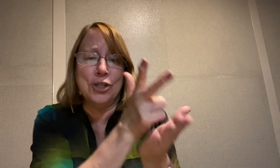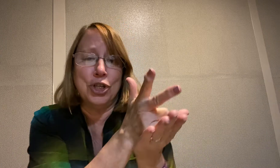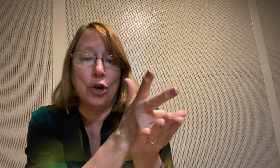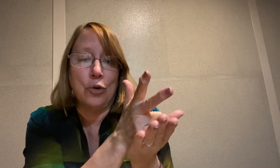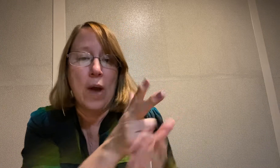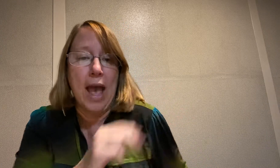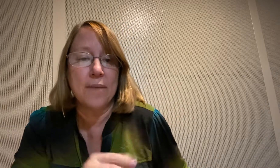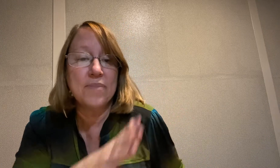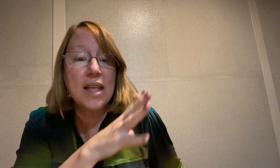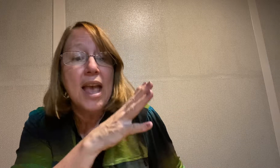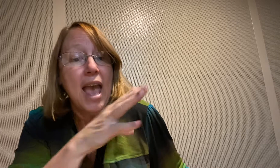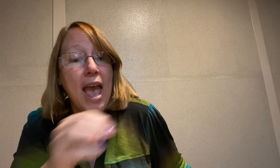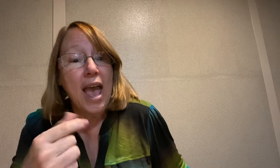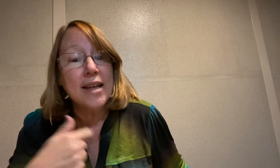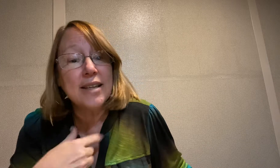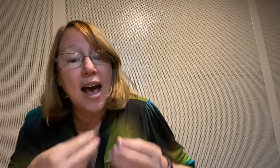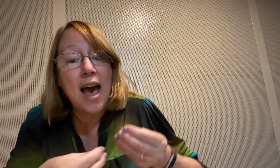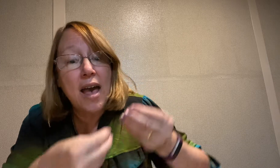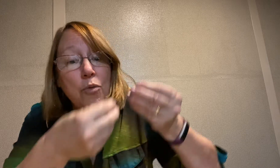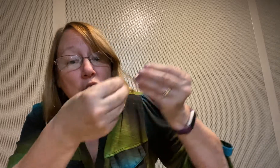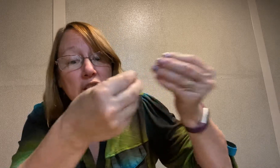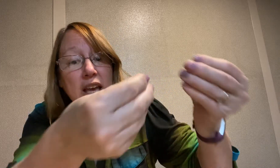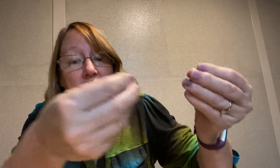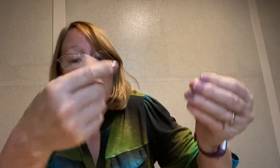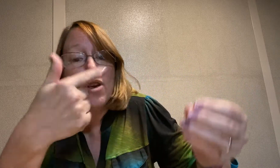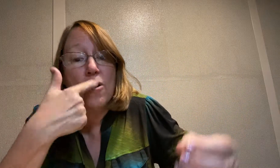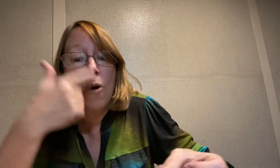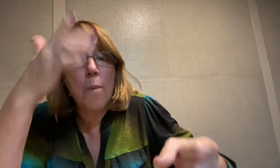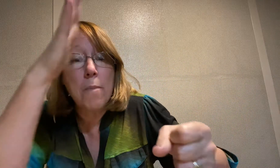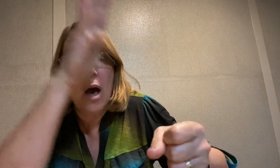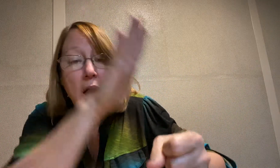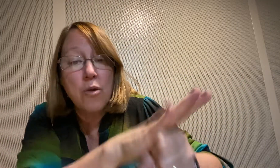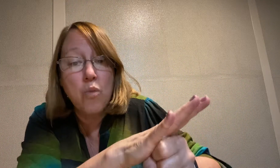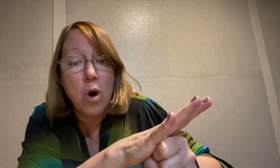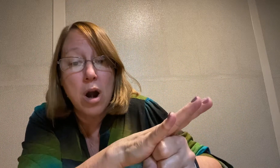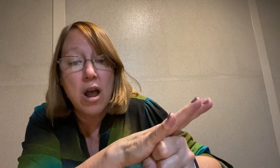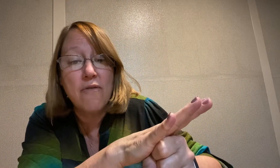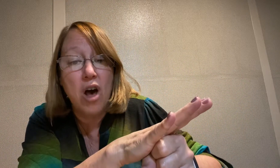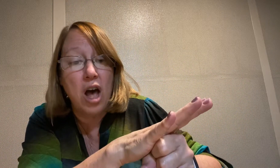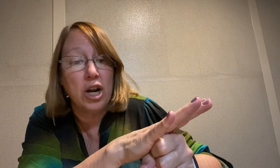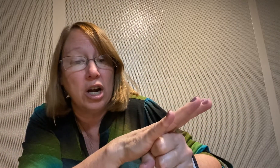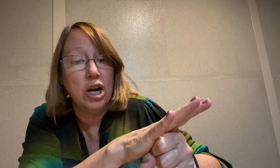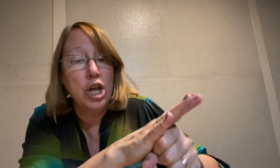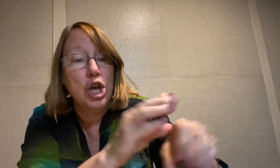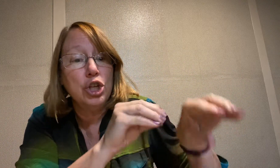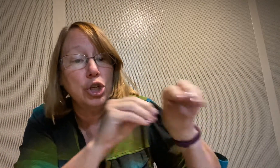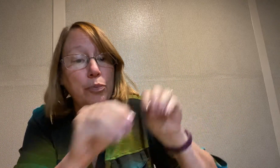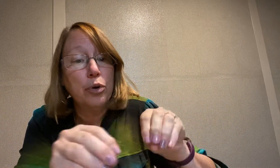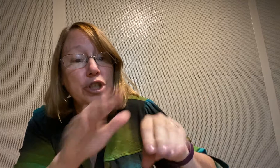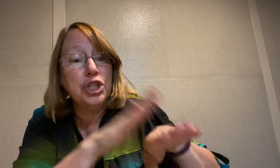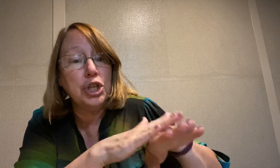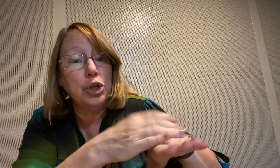stowed away, and I will give you my word of honor to put you